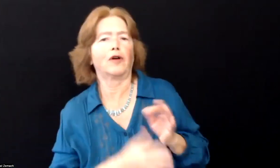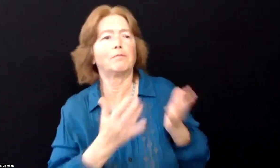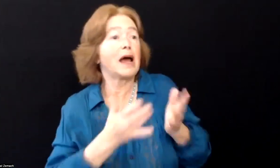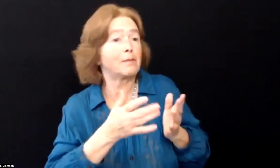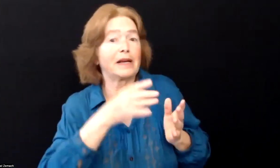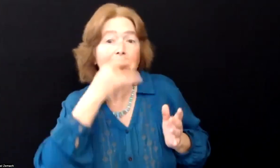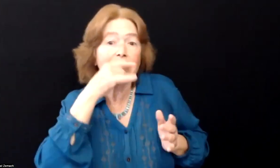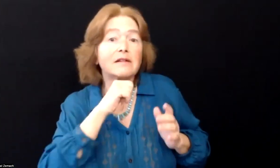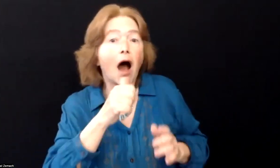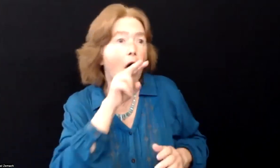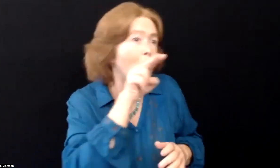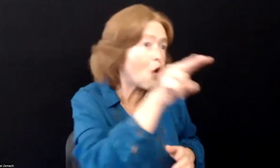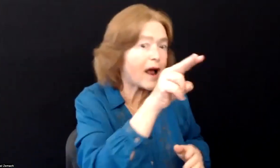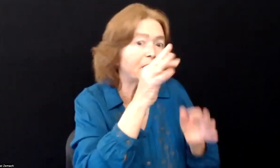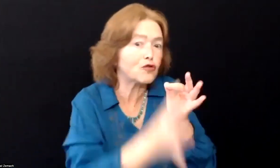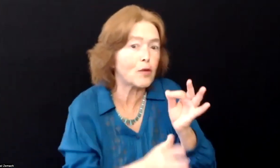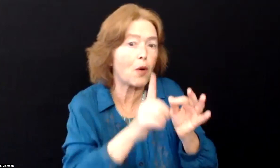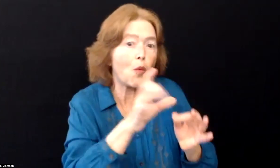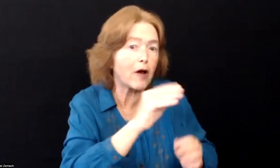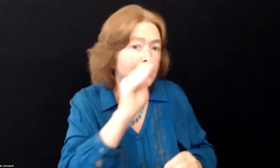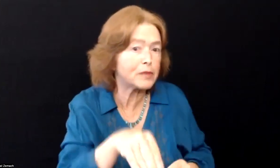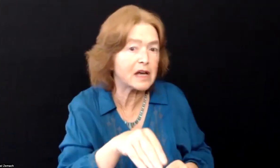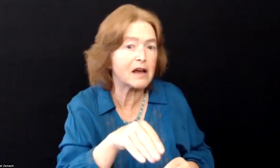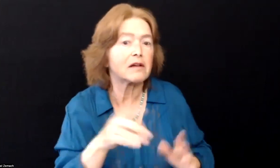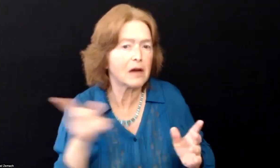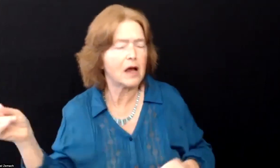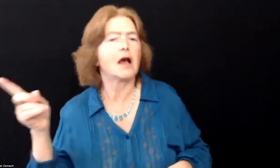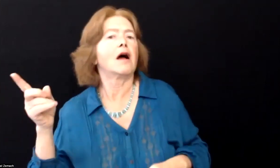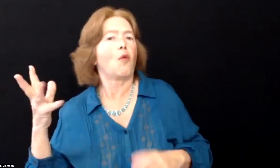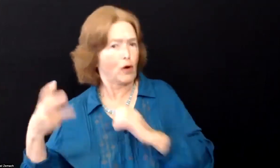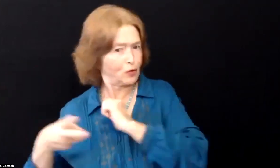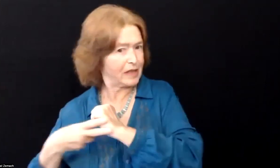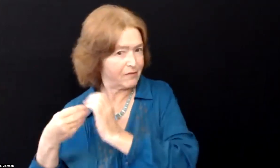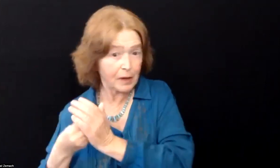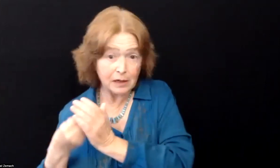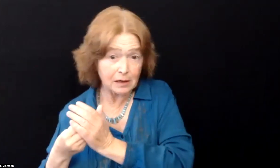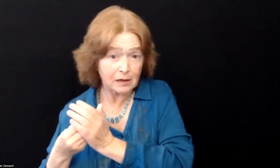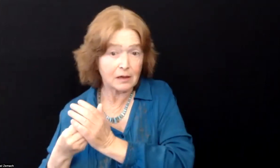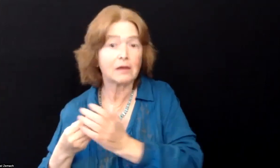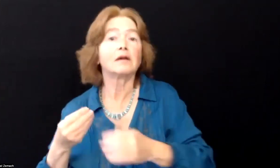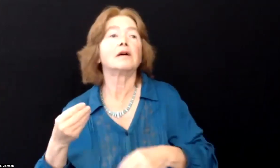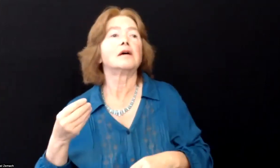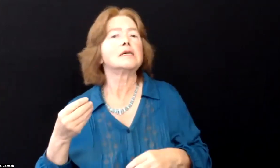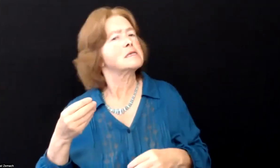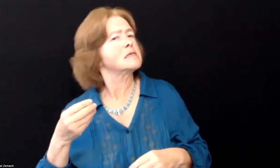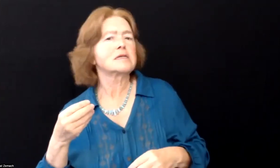that the student need the interpreter. Maybe because the student wasn't looking at the interpreter 100% of the time,